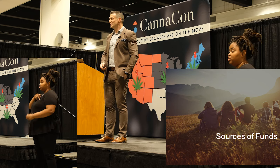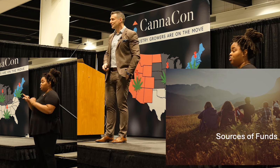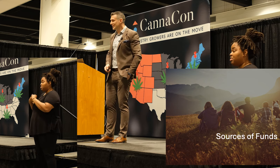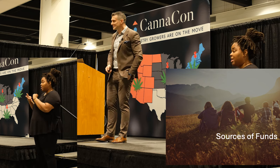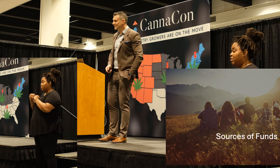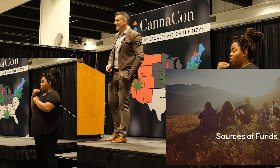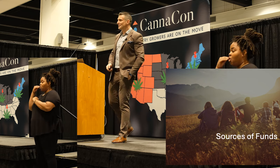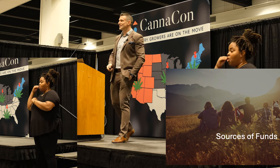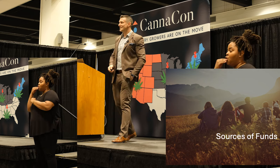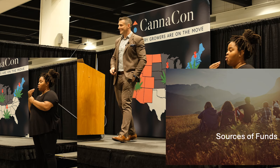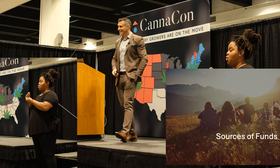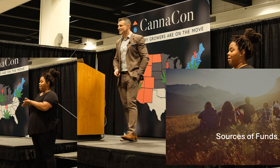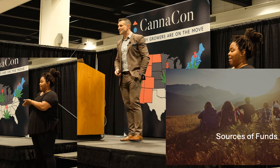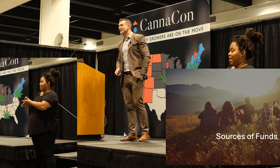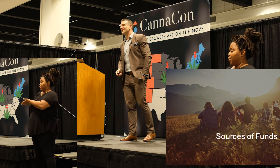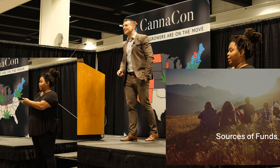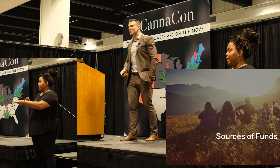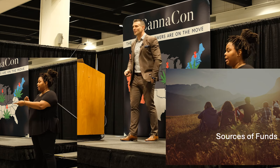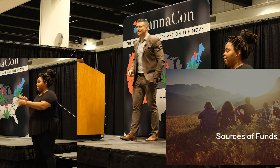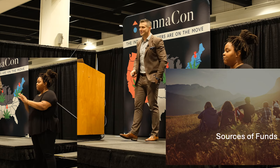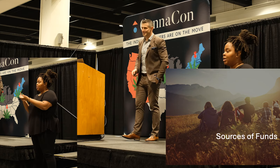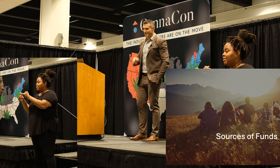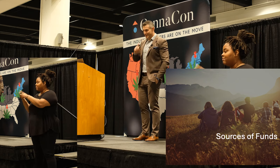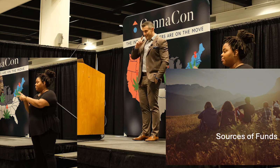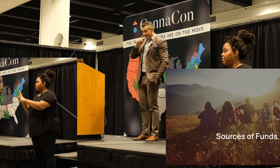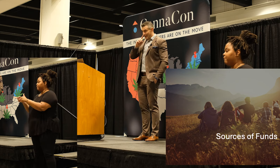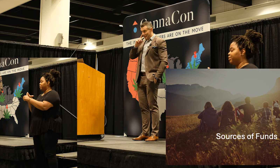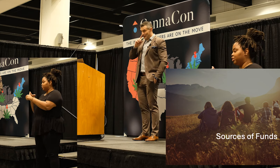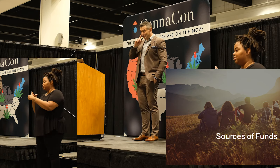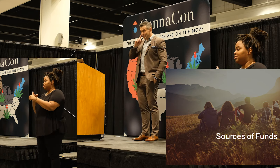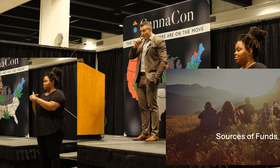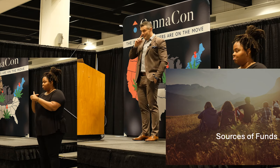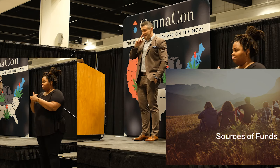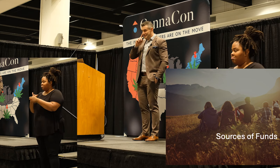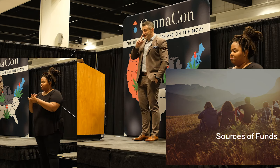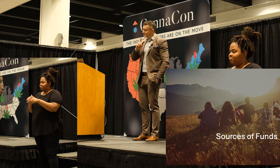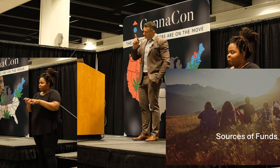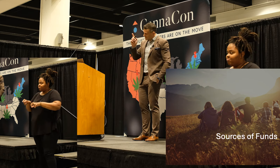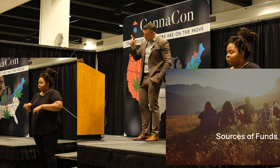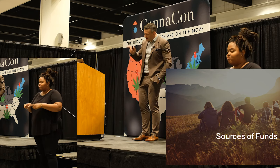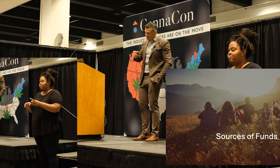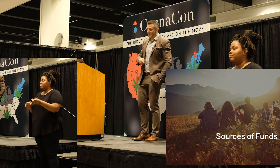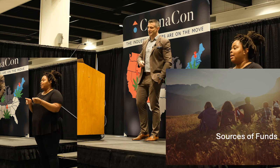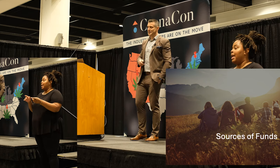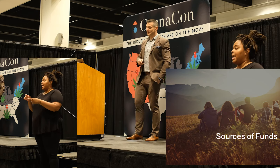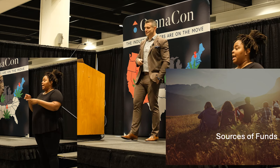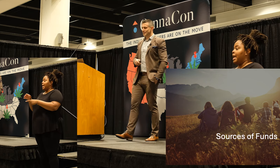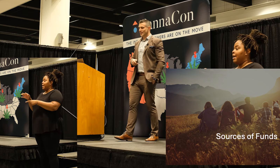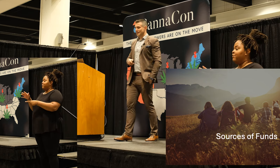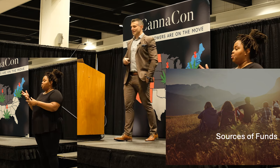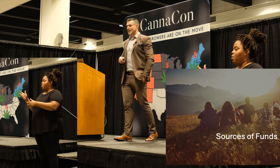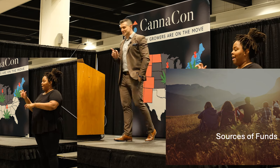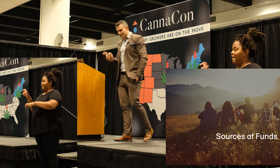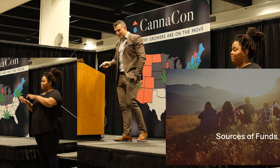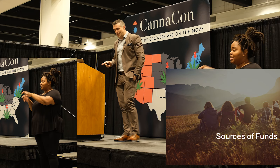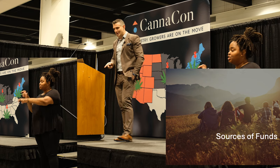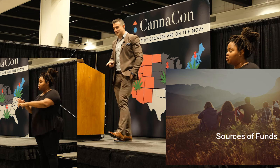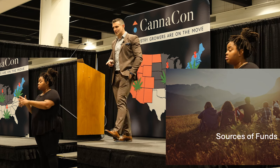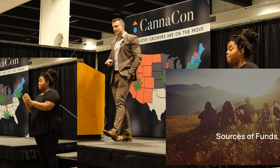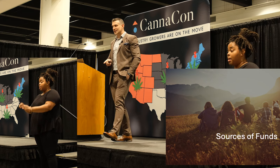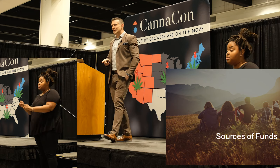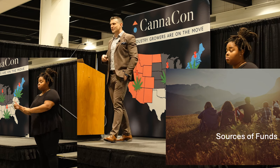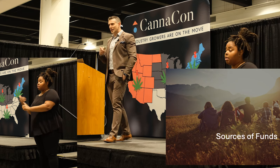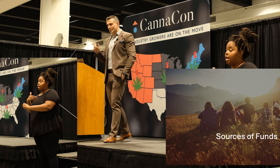home equity, friends and family, that's gonna be number one. If you're looking for investors, it's a possibility. It's definitely